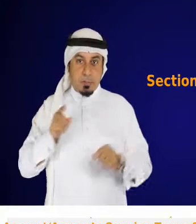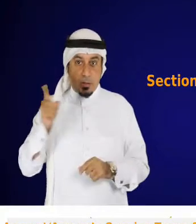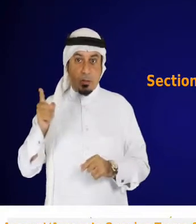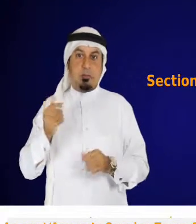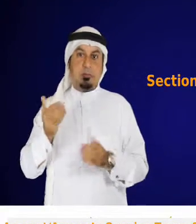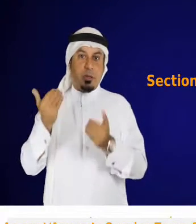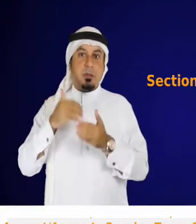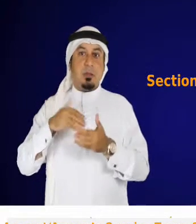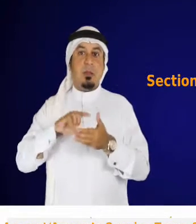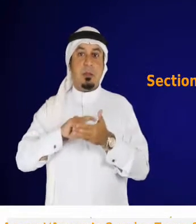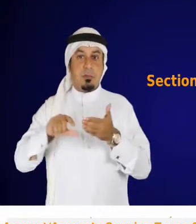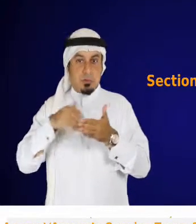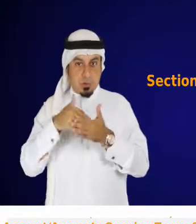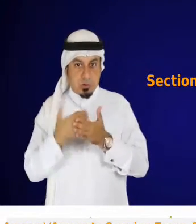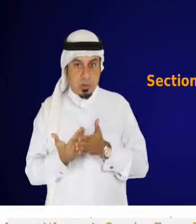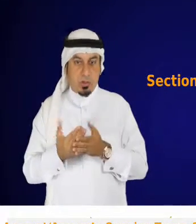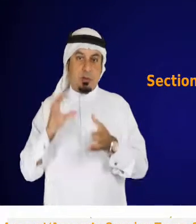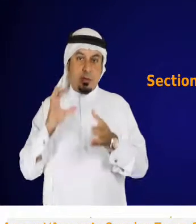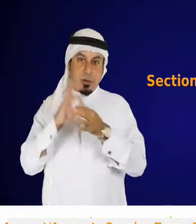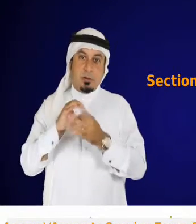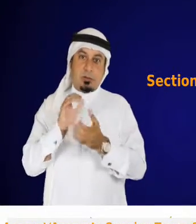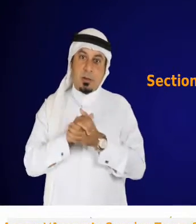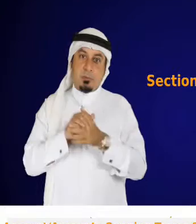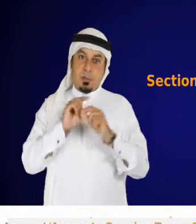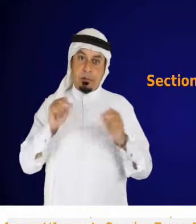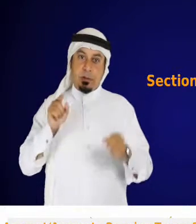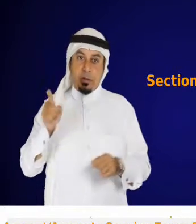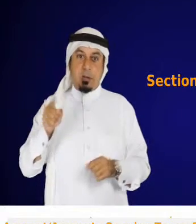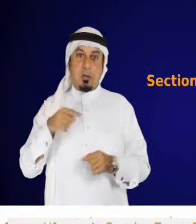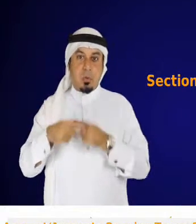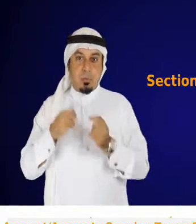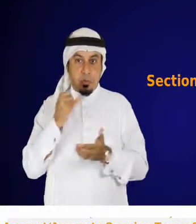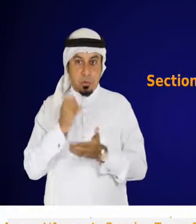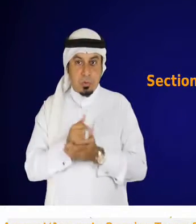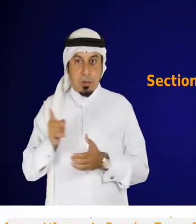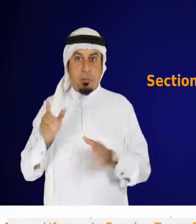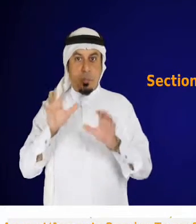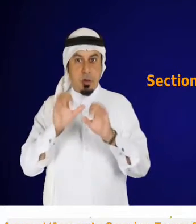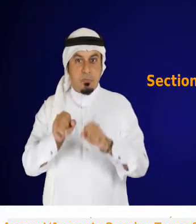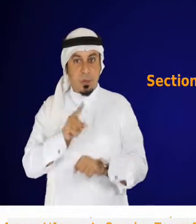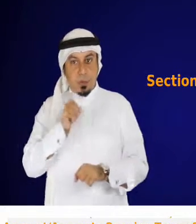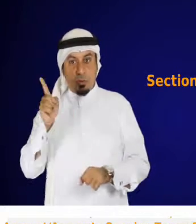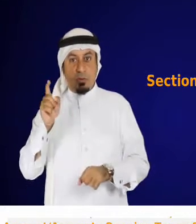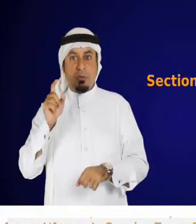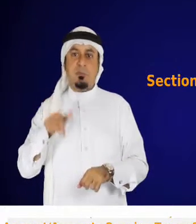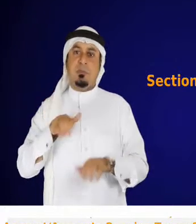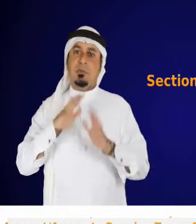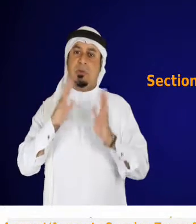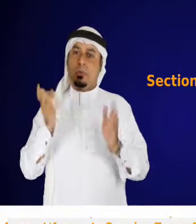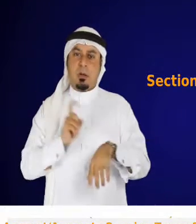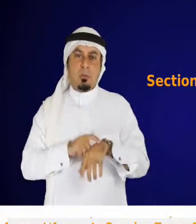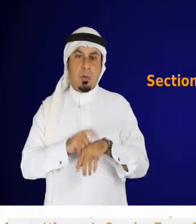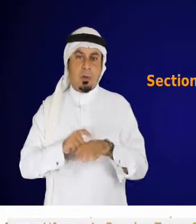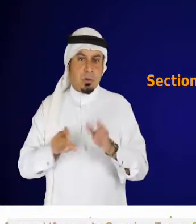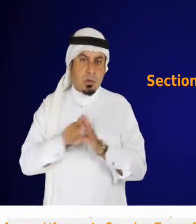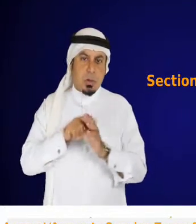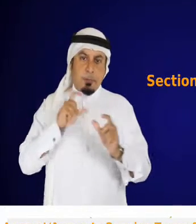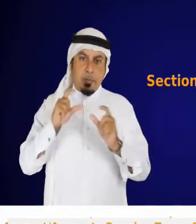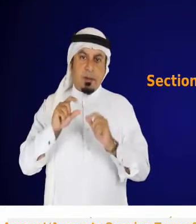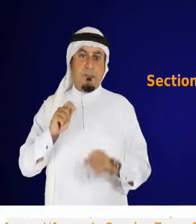undertakes to be responsible for its safe custody at all times and immediately notify the bank if the book or any other checks contained